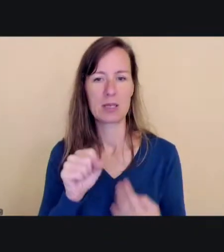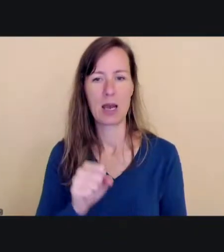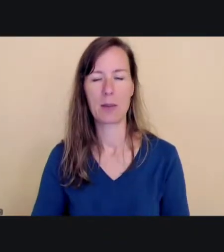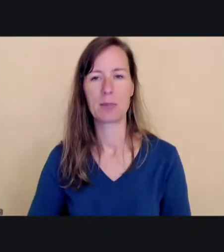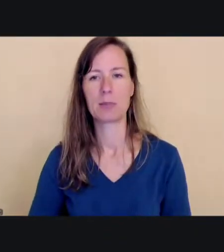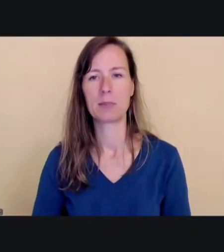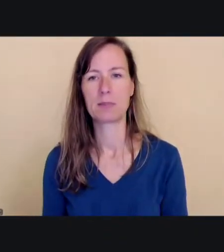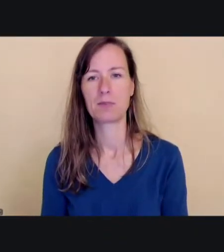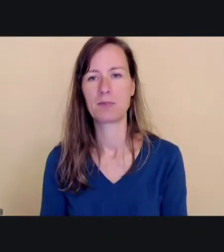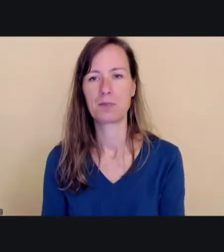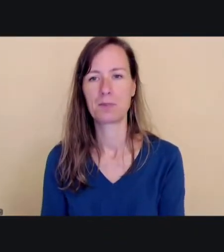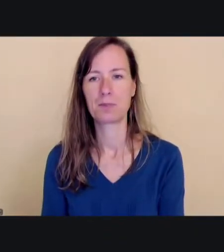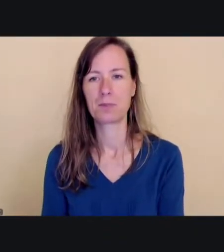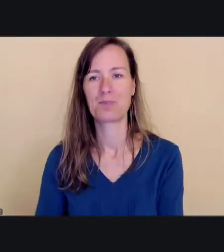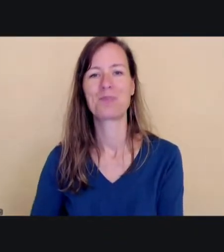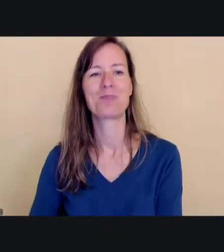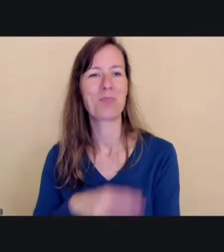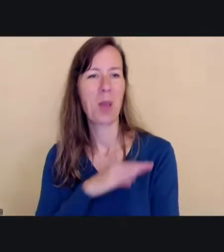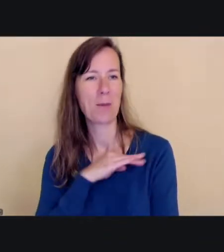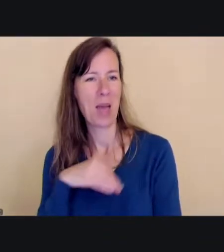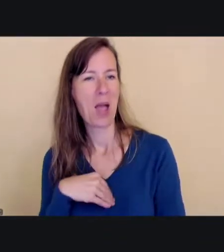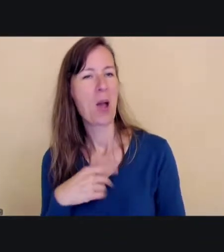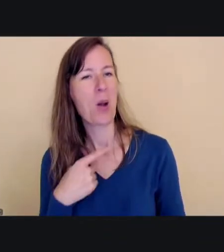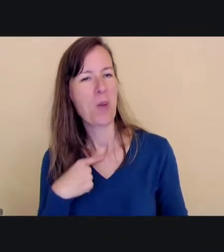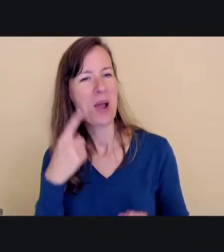We sort of inferred that.